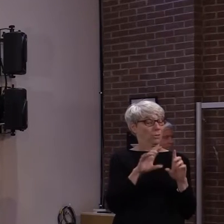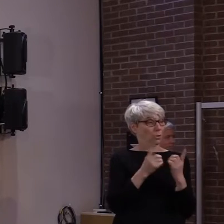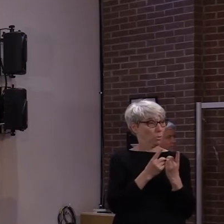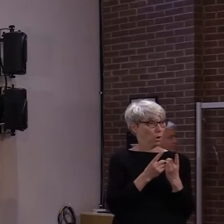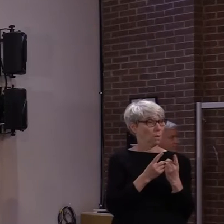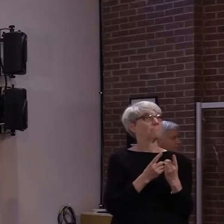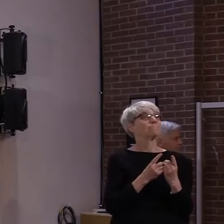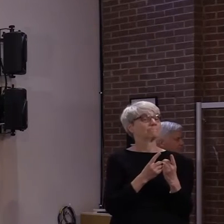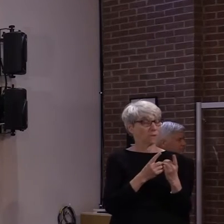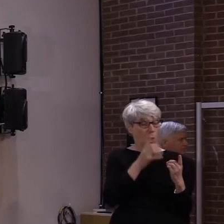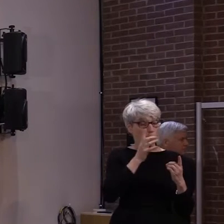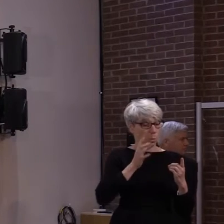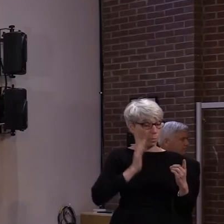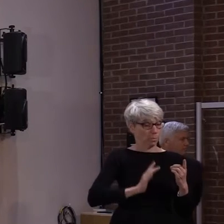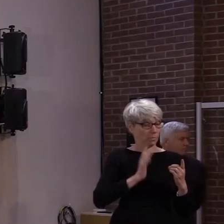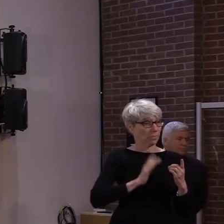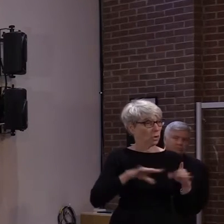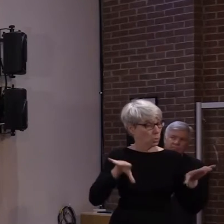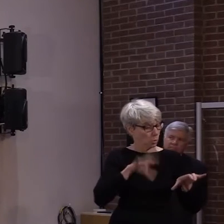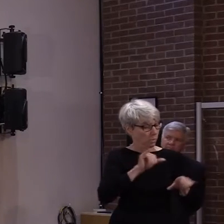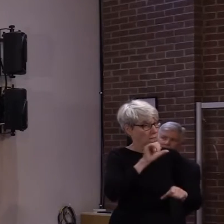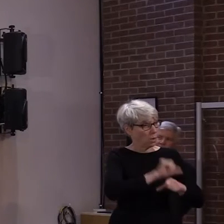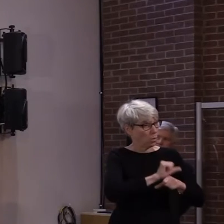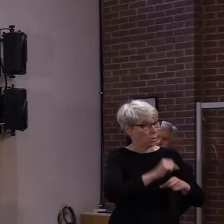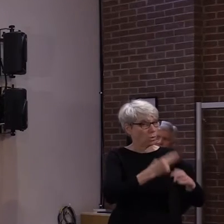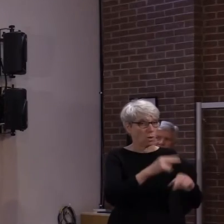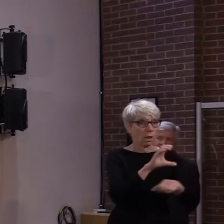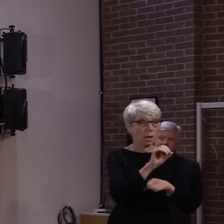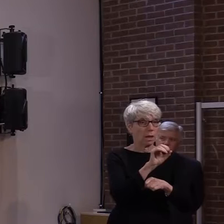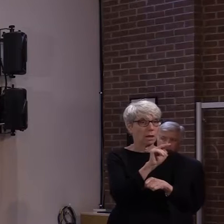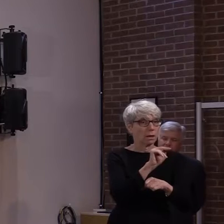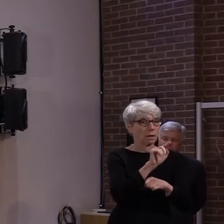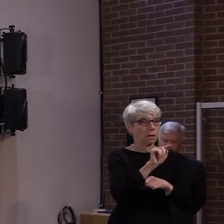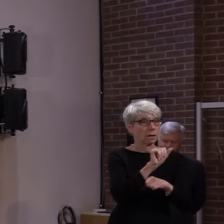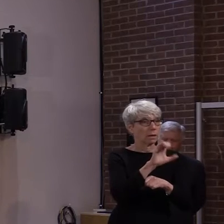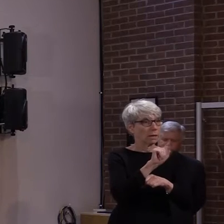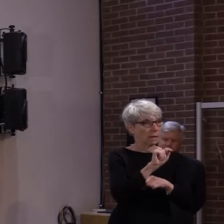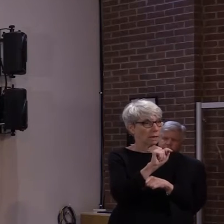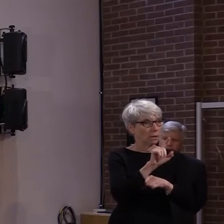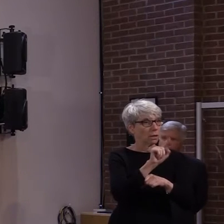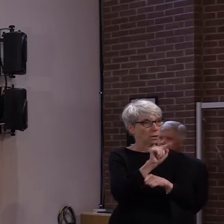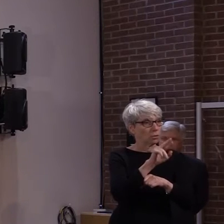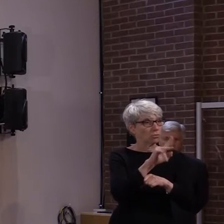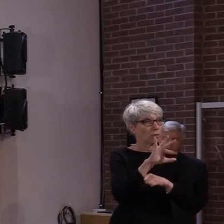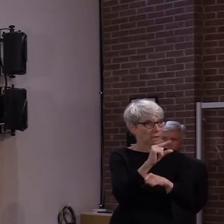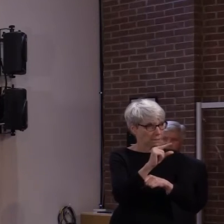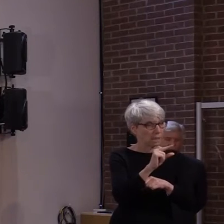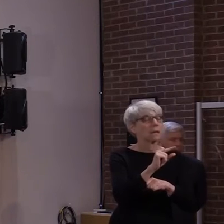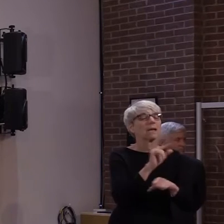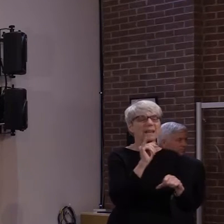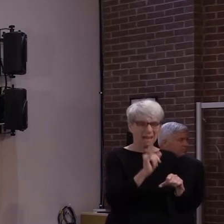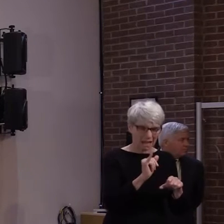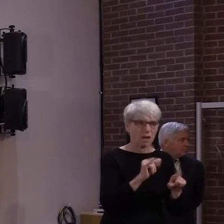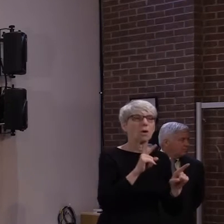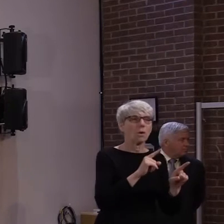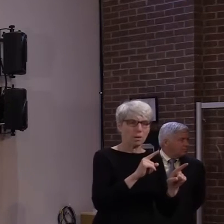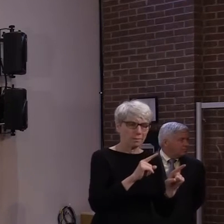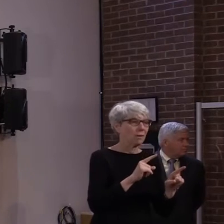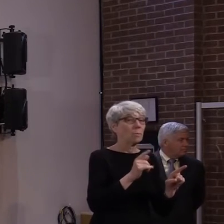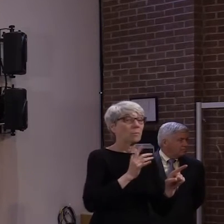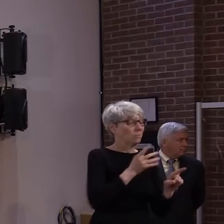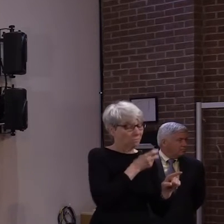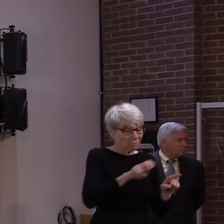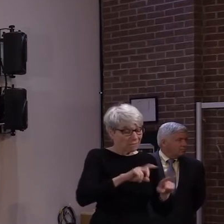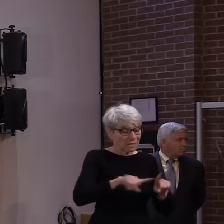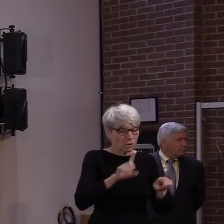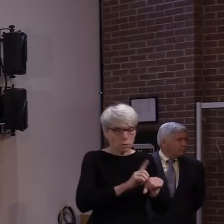who had previously been involved in contact tracing to that. I don't have a number to give you, though, right off the top of my